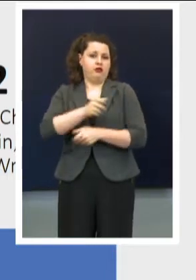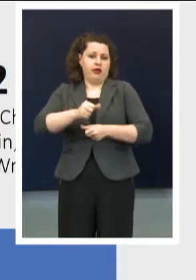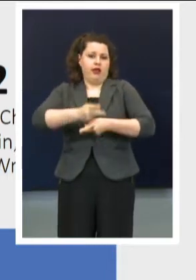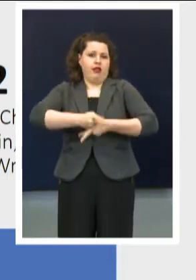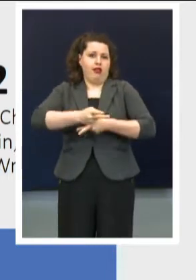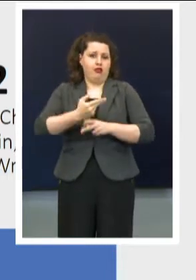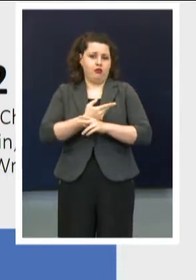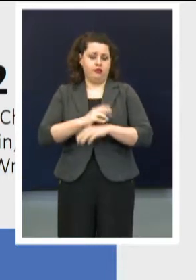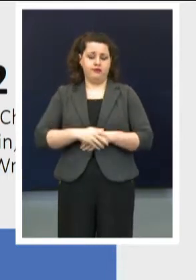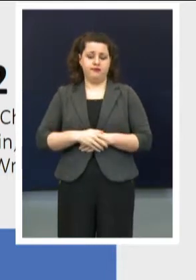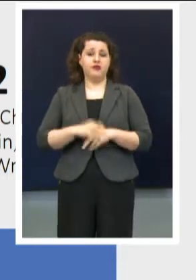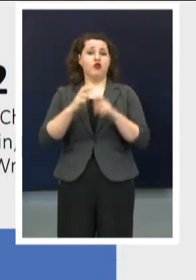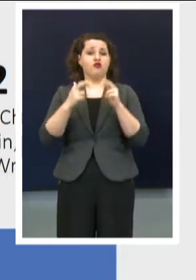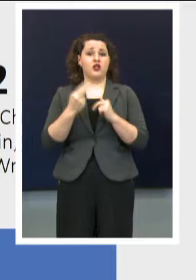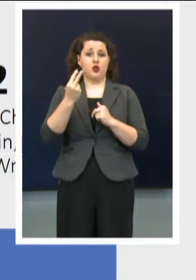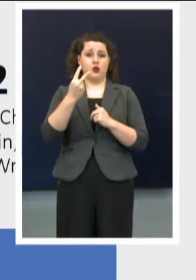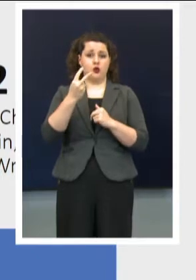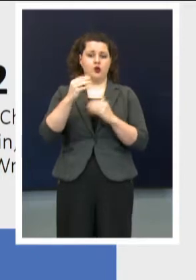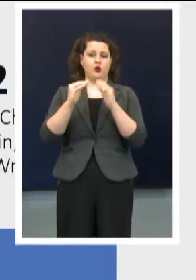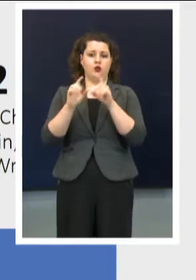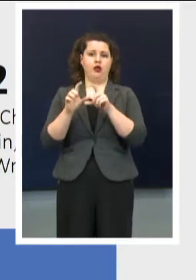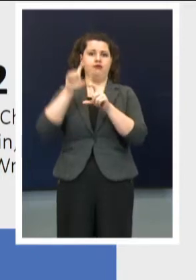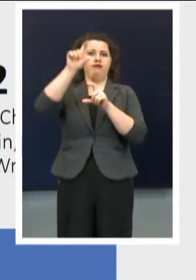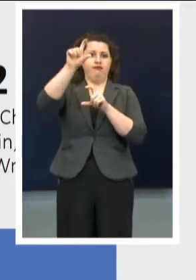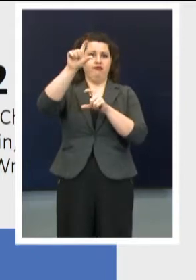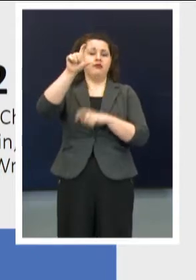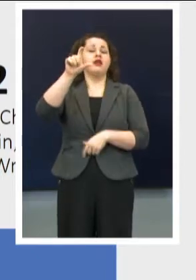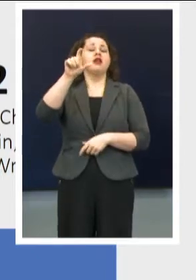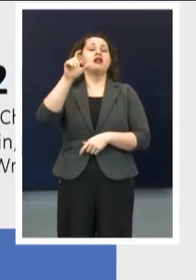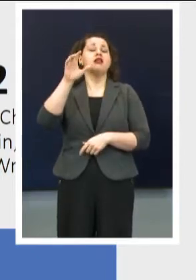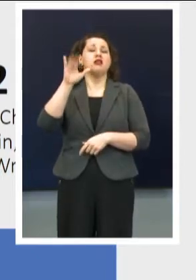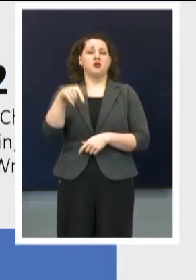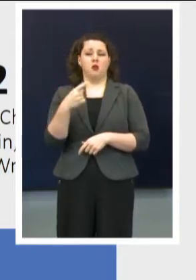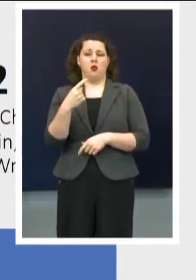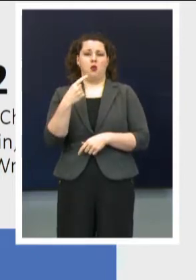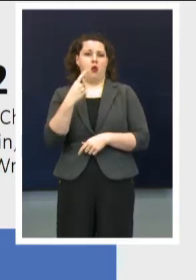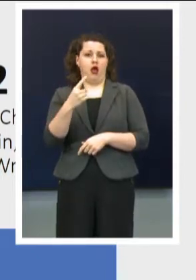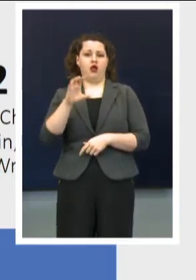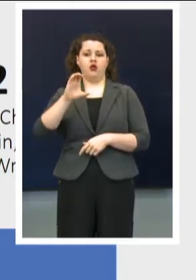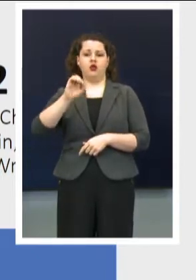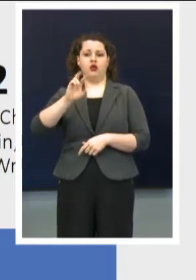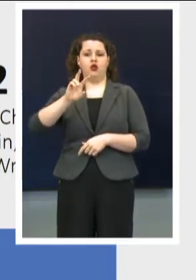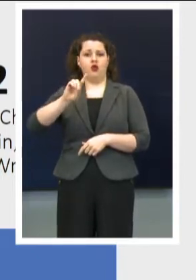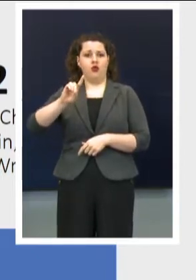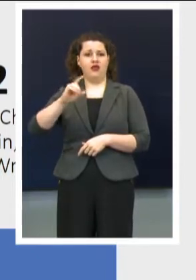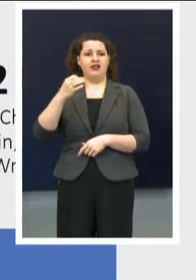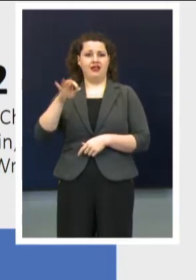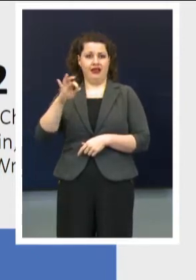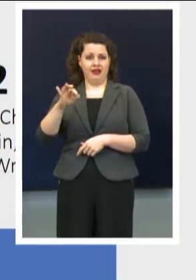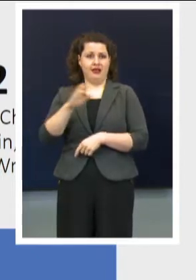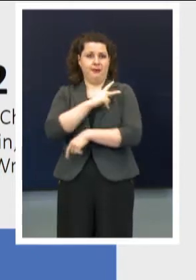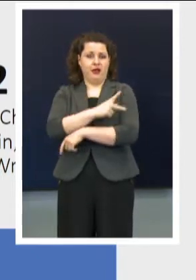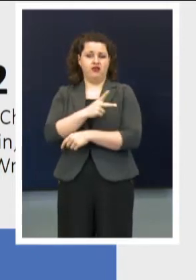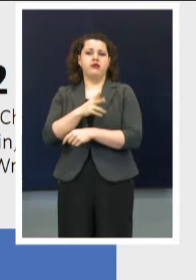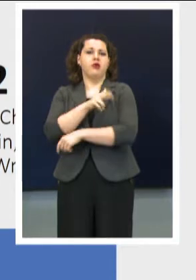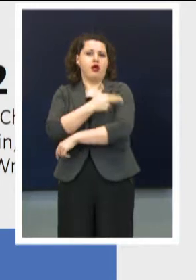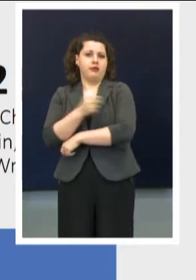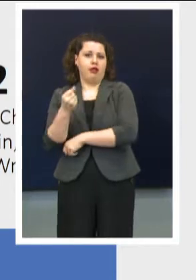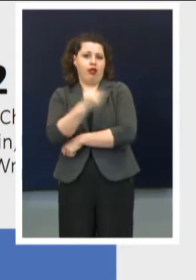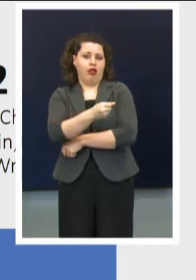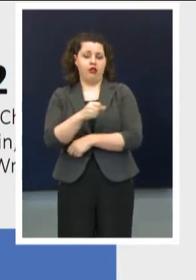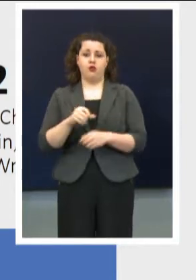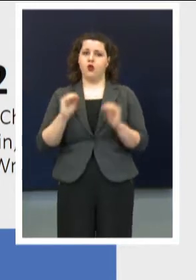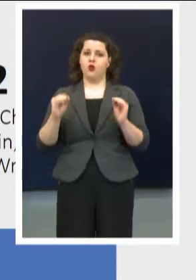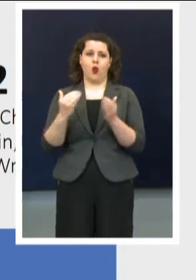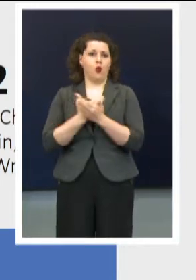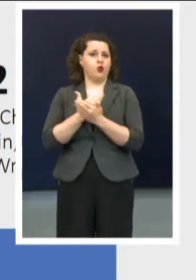In Region 2, the north central area of the state, there was one COVID-19 patient hospitalized. No new patients